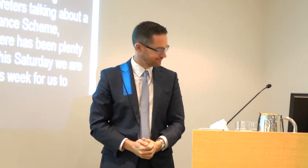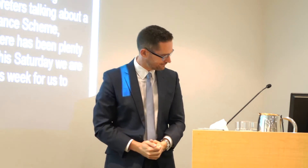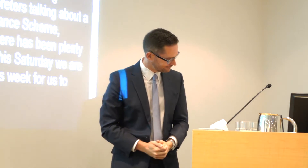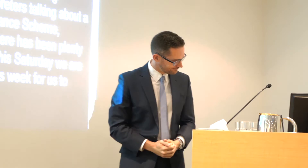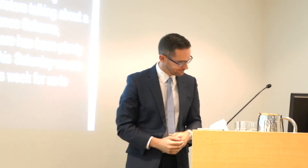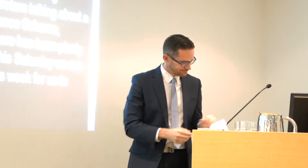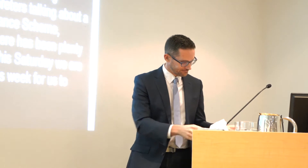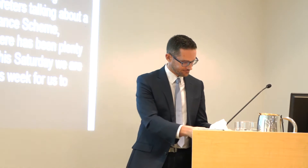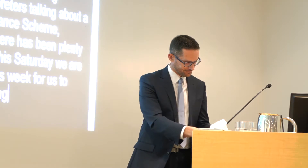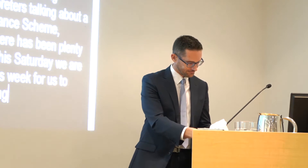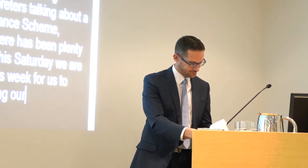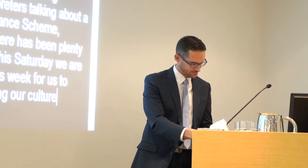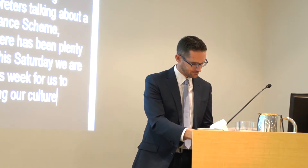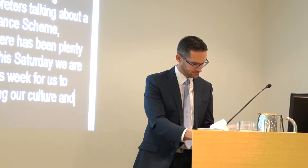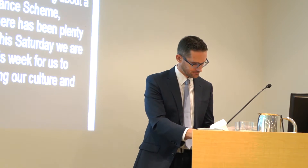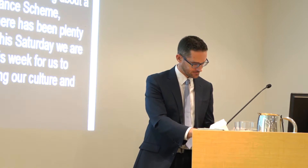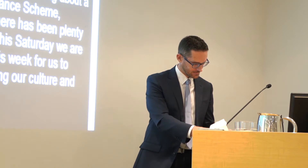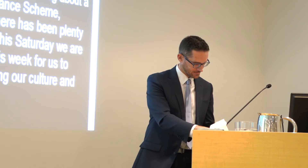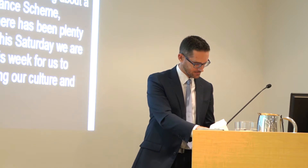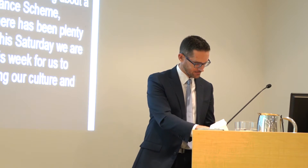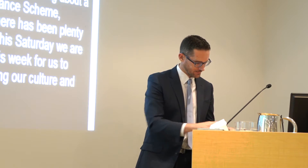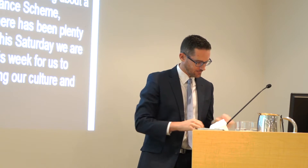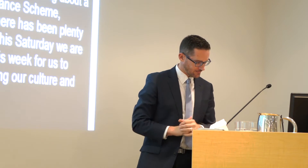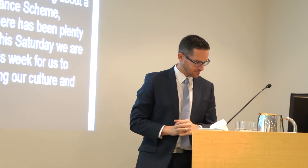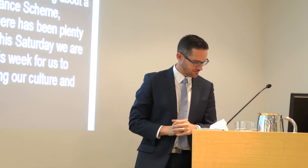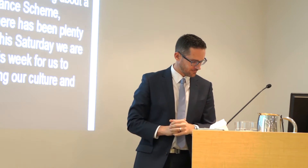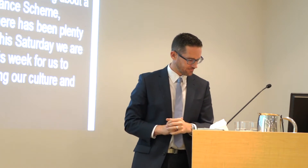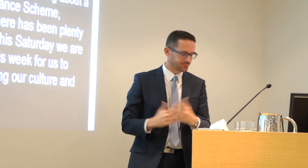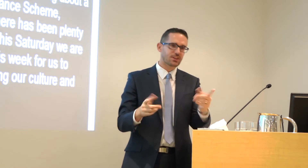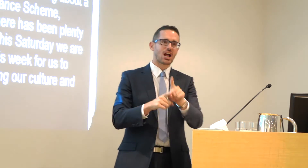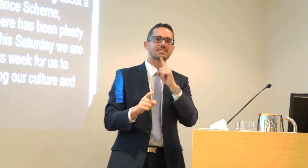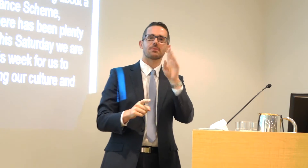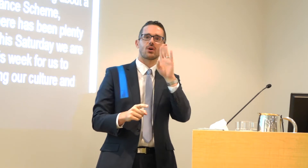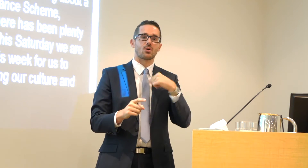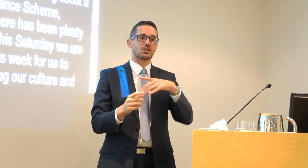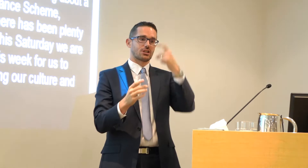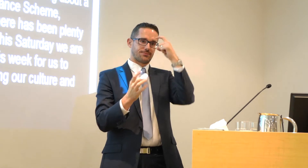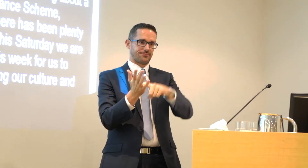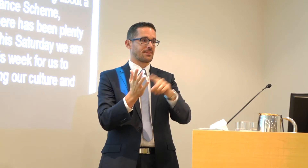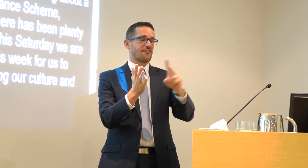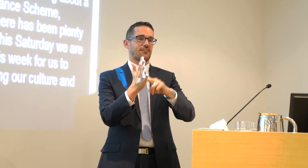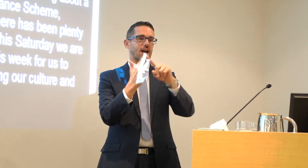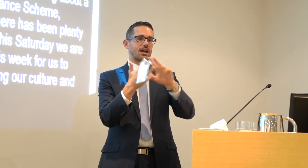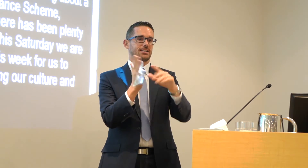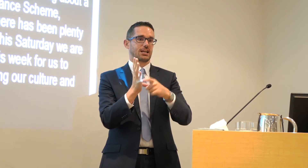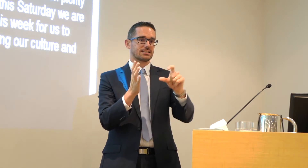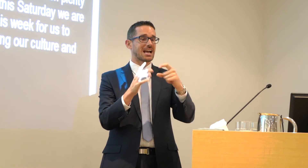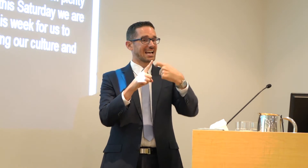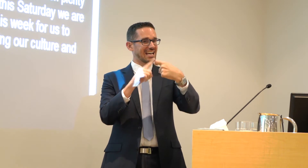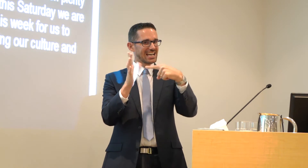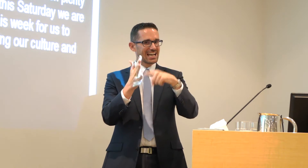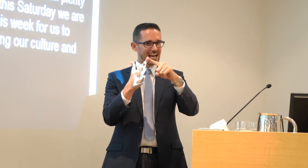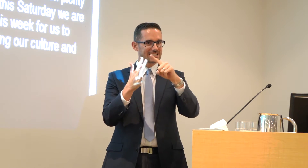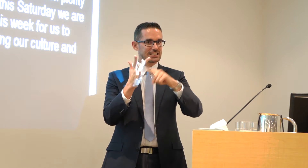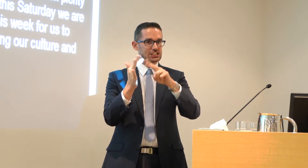culture and our language. As I mentioned before, I would like